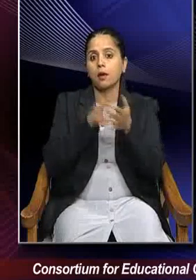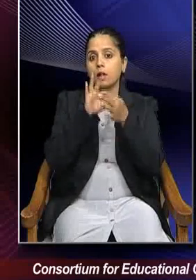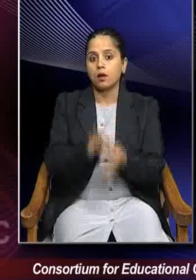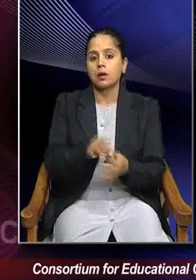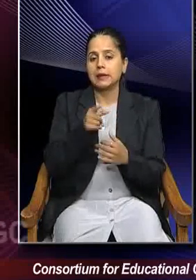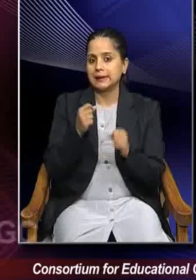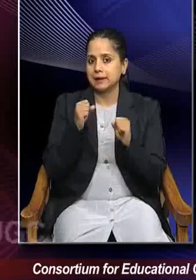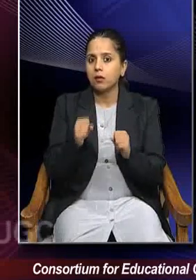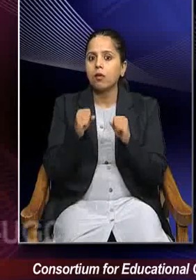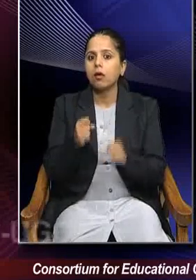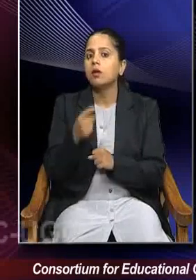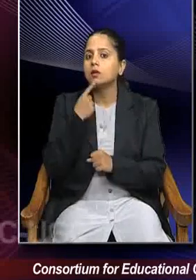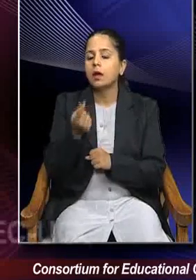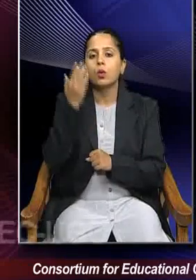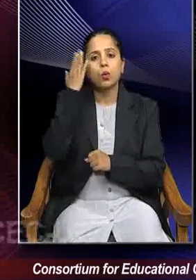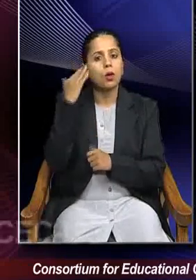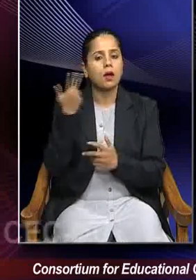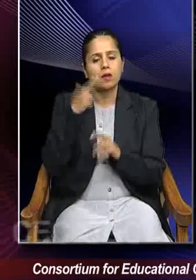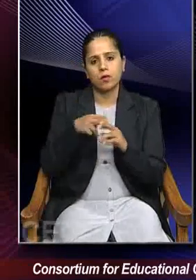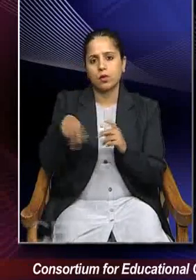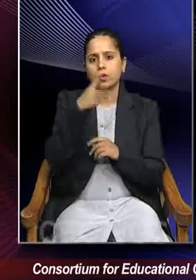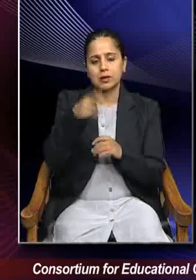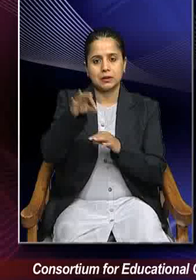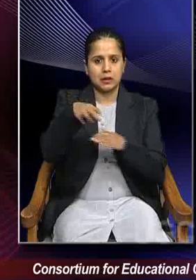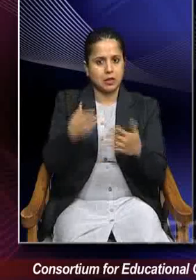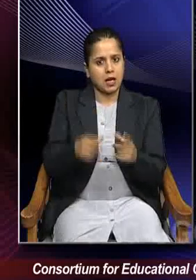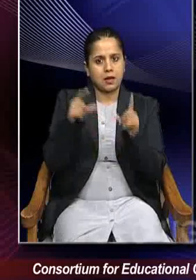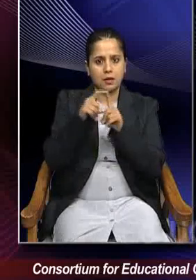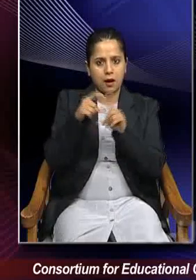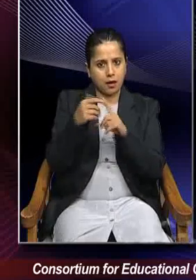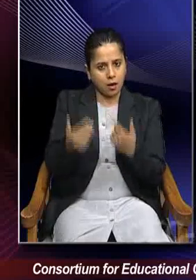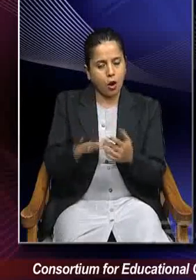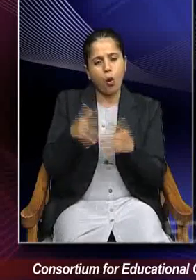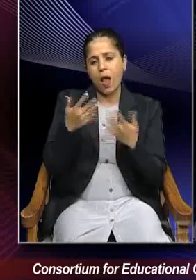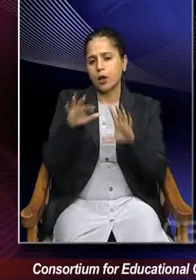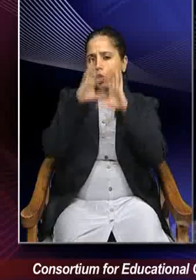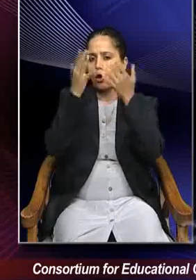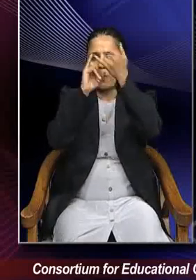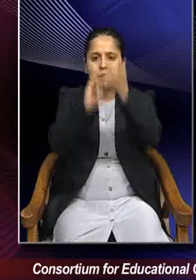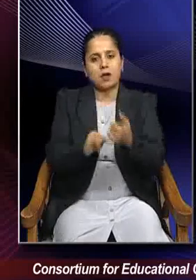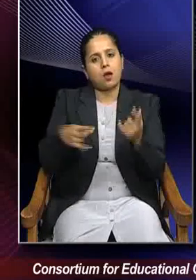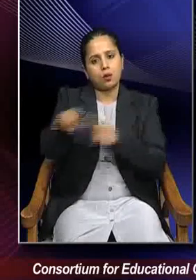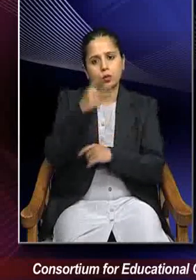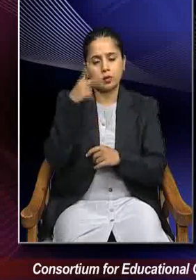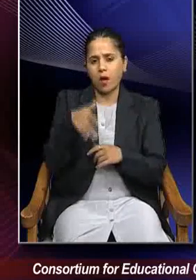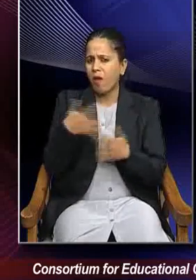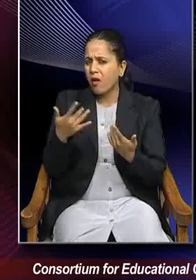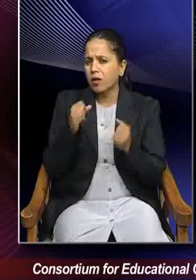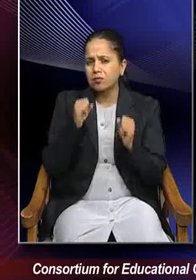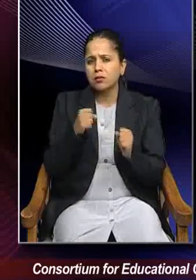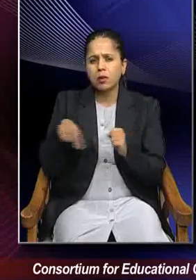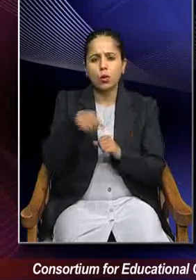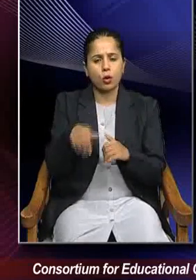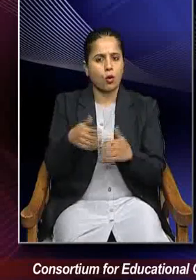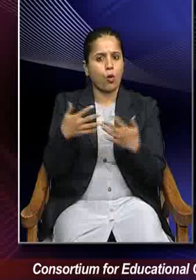very difficult, because if you look at city like Delhi or city of any global south, there are hardly open